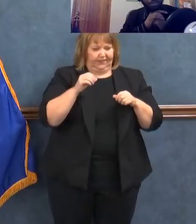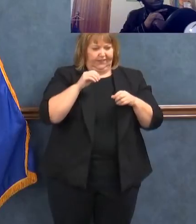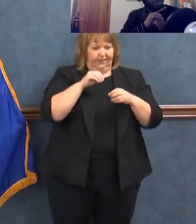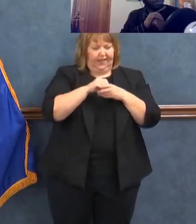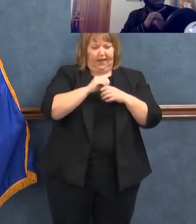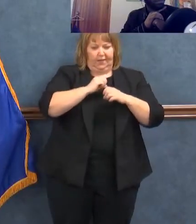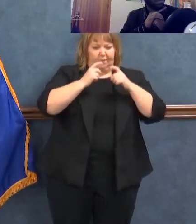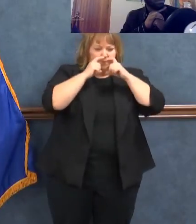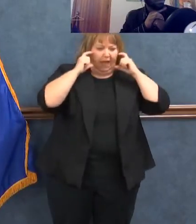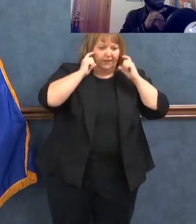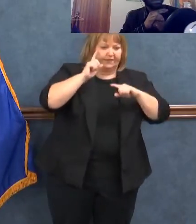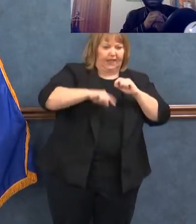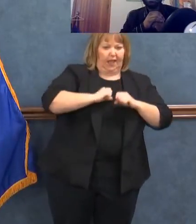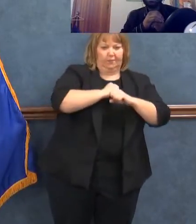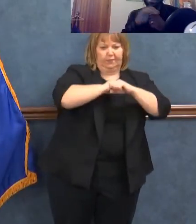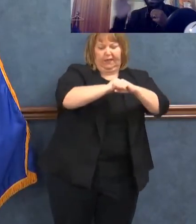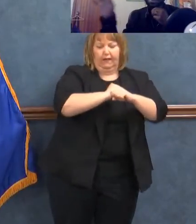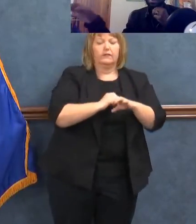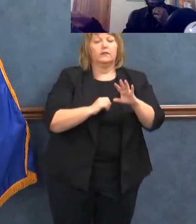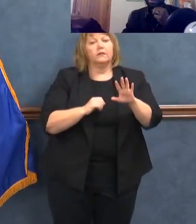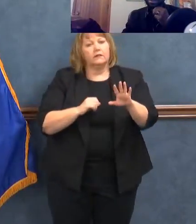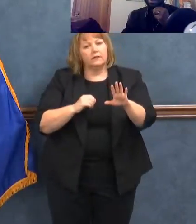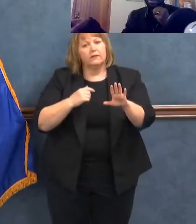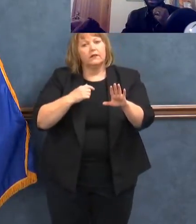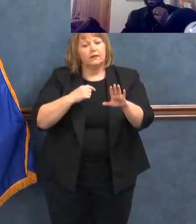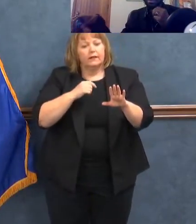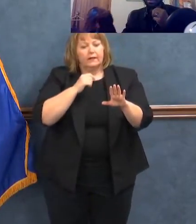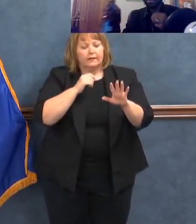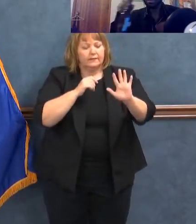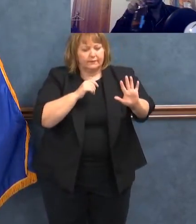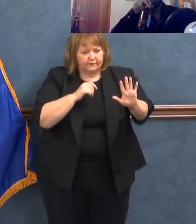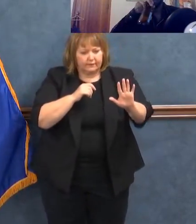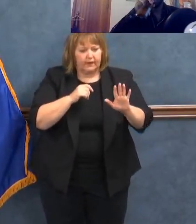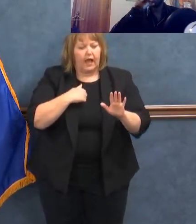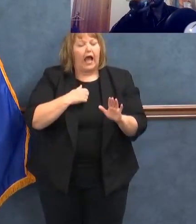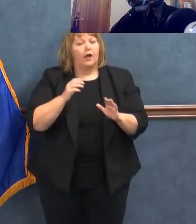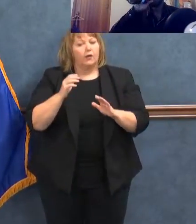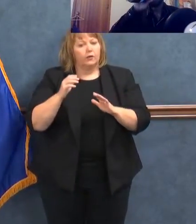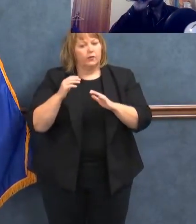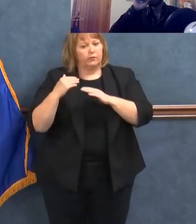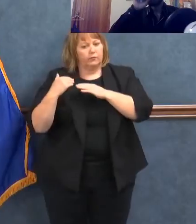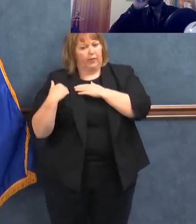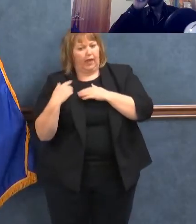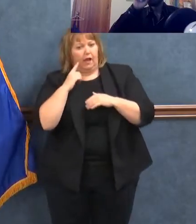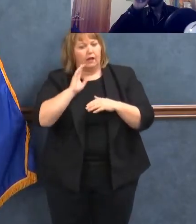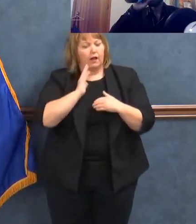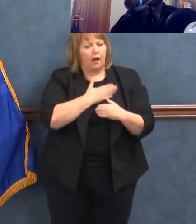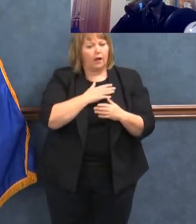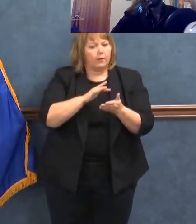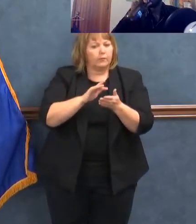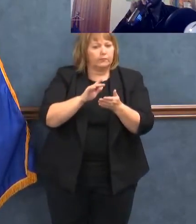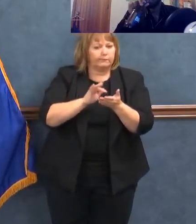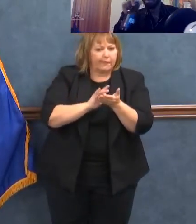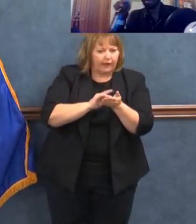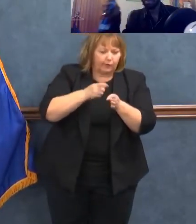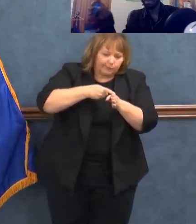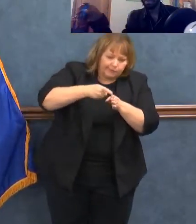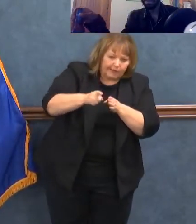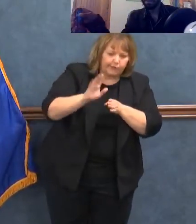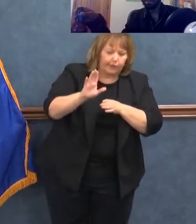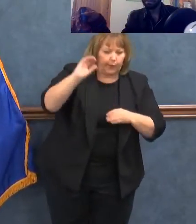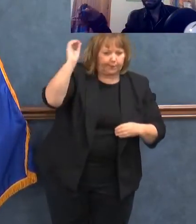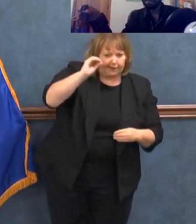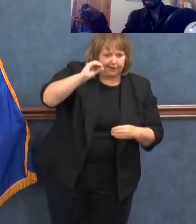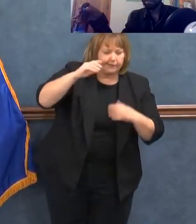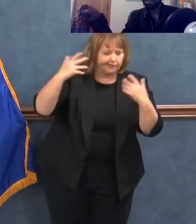suddenly they're an expert on this. I rely on professional medical opinion, and that's what I'm going to continue to rely upon. And then with the special session,